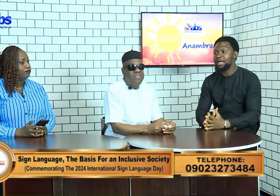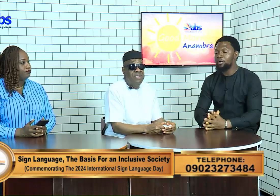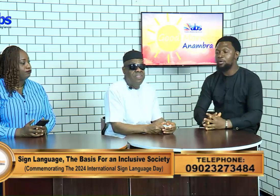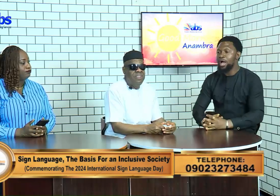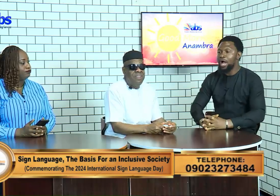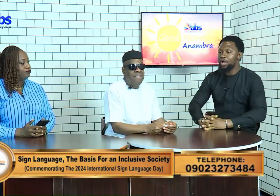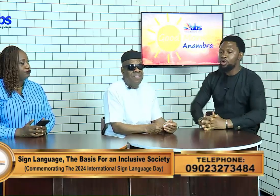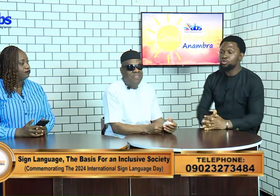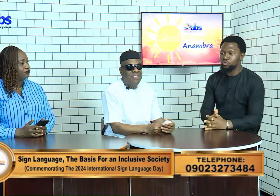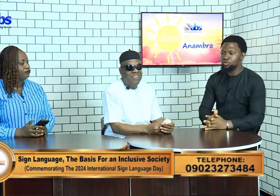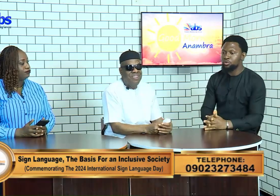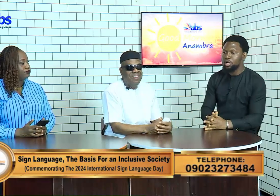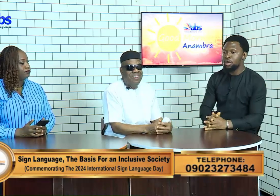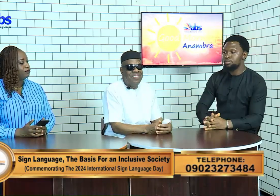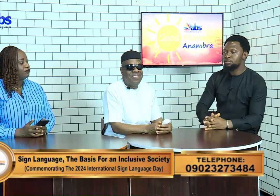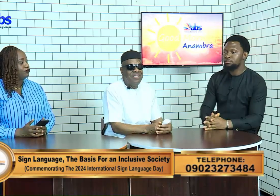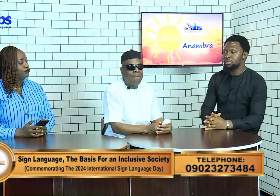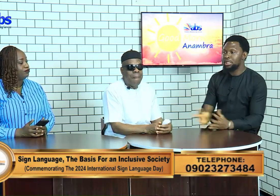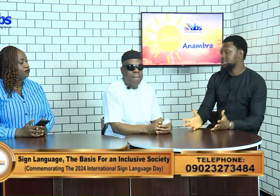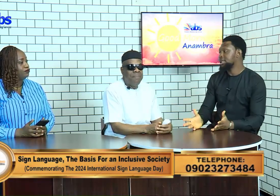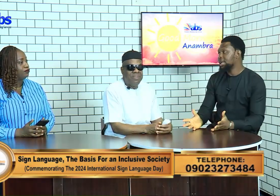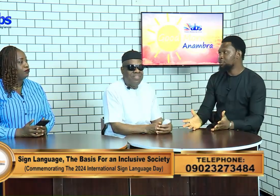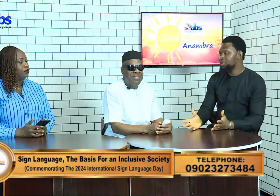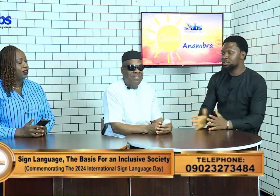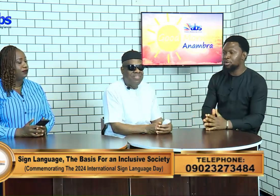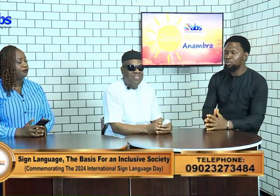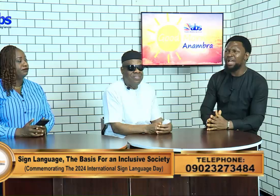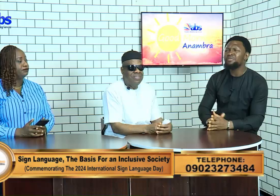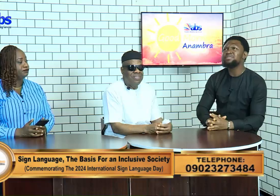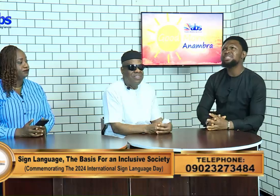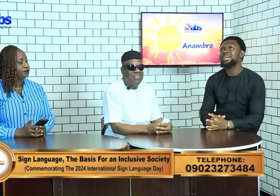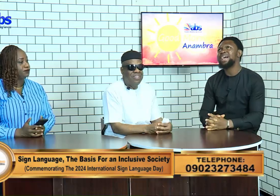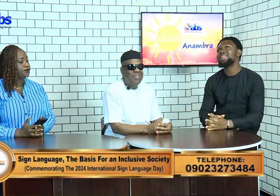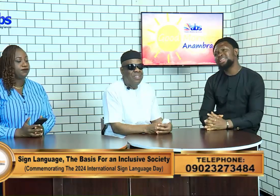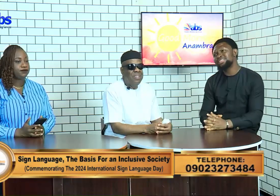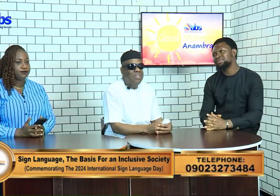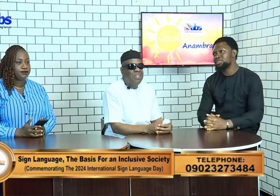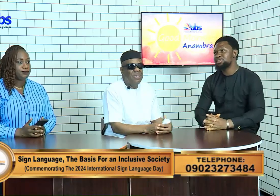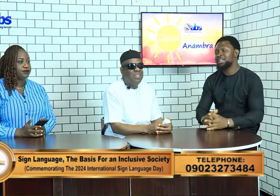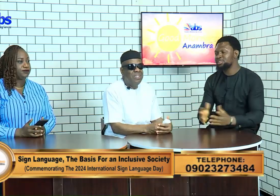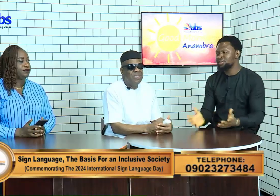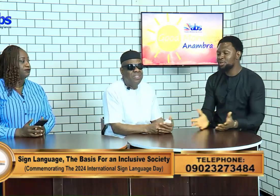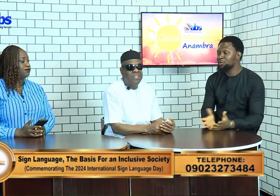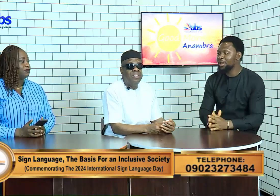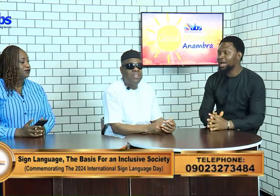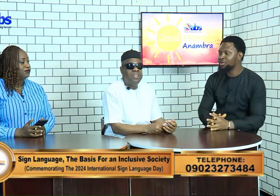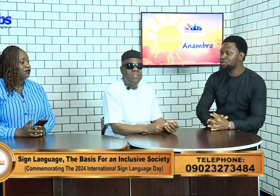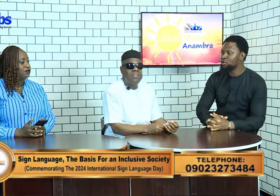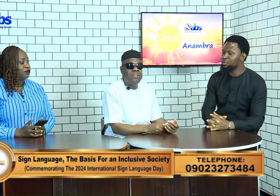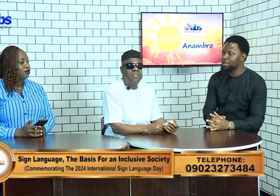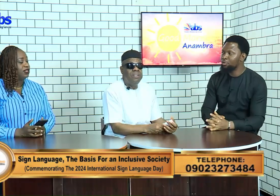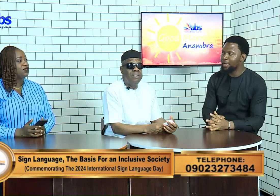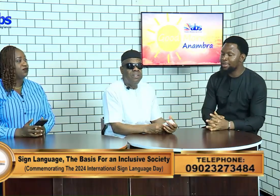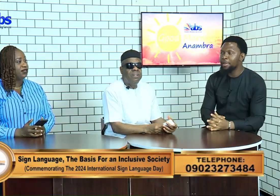that's how I got to learn sign language. Okay. So will I even say that I learned it because that's just the only way I used